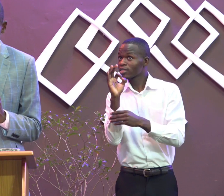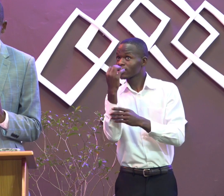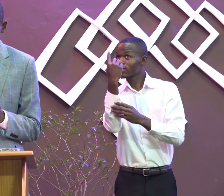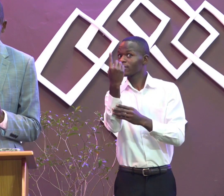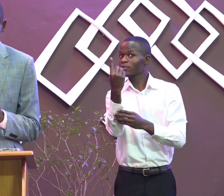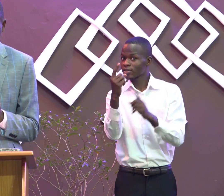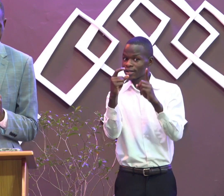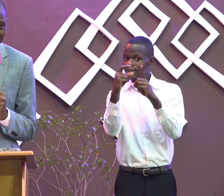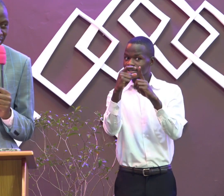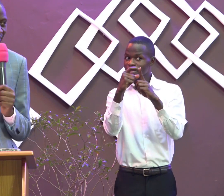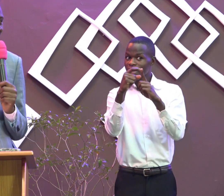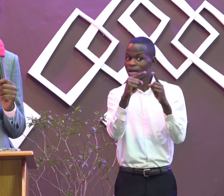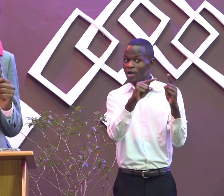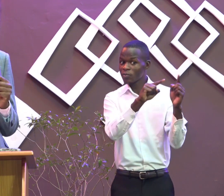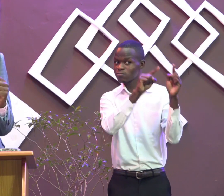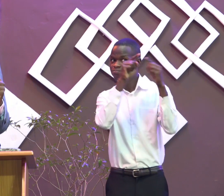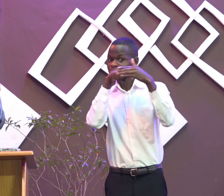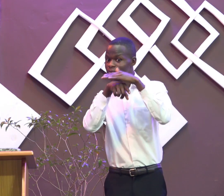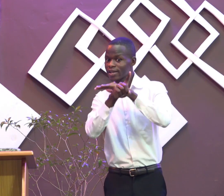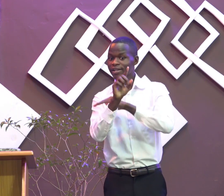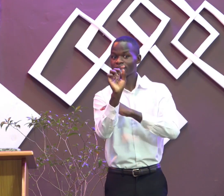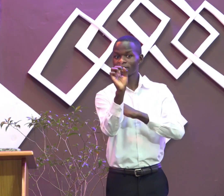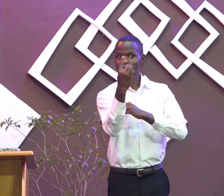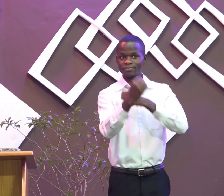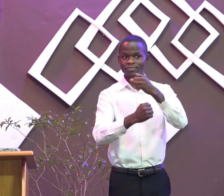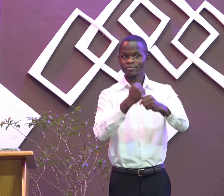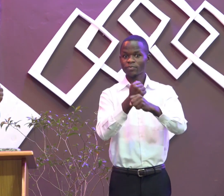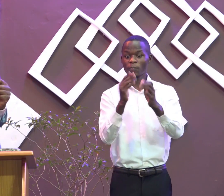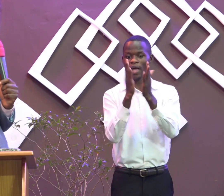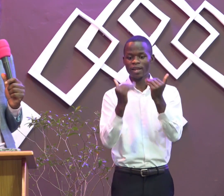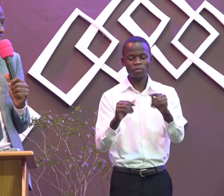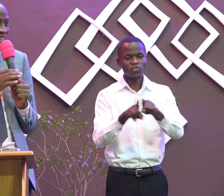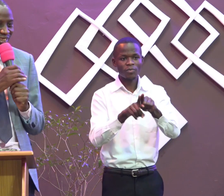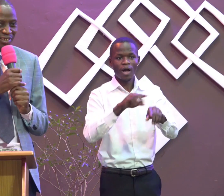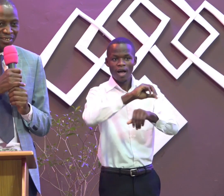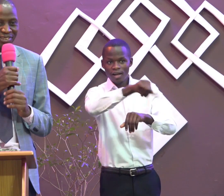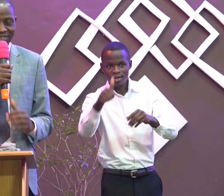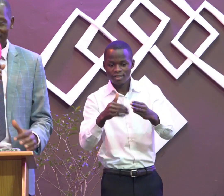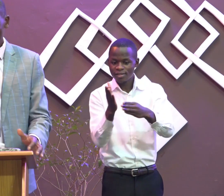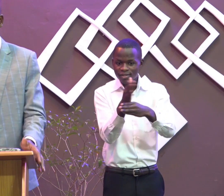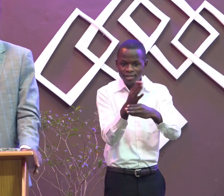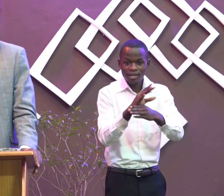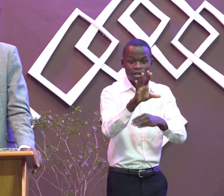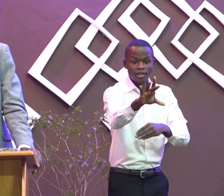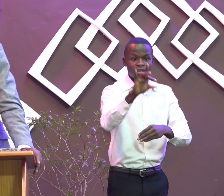stand and minister on 31st as we enter first. Abaweereza ne bannonda. And the ministers chose me.